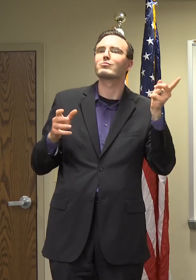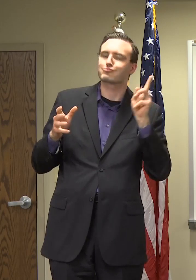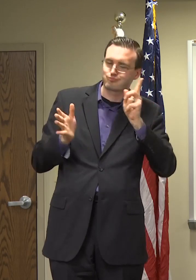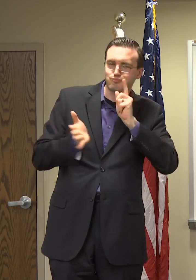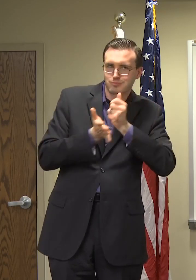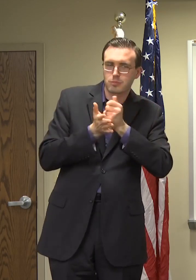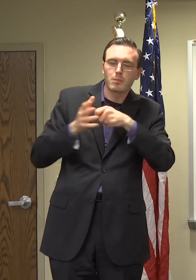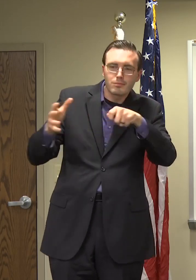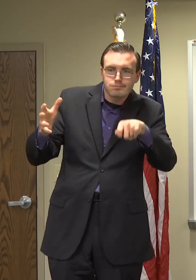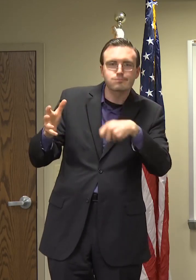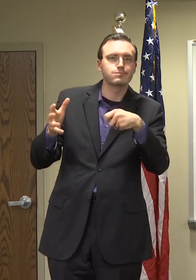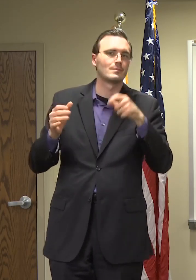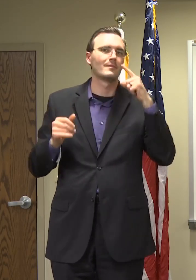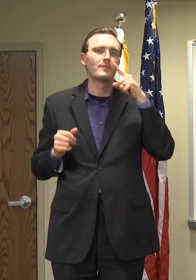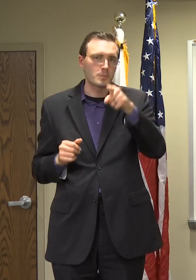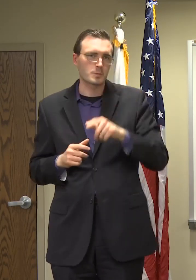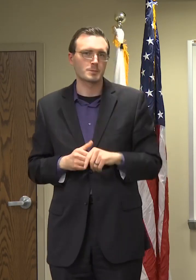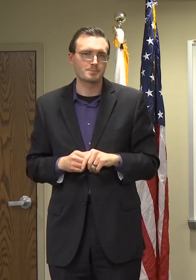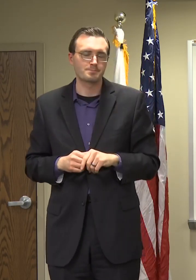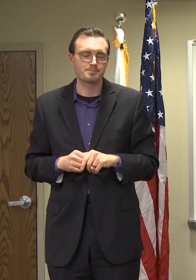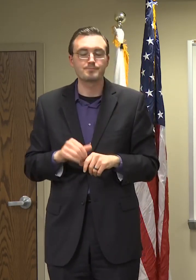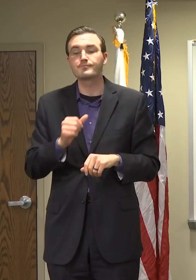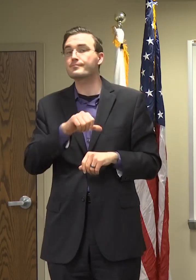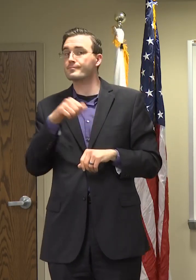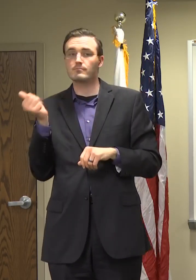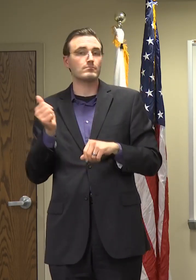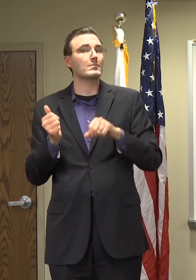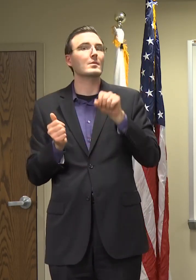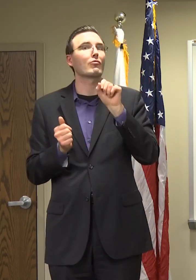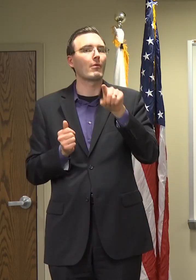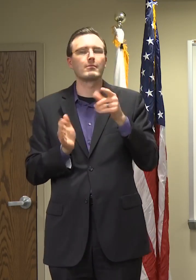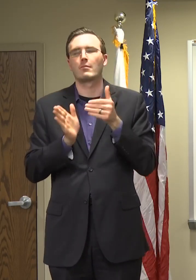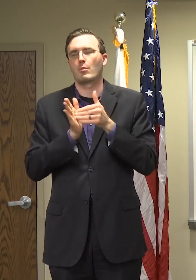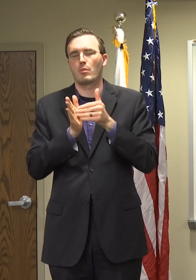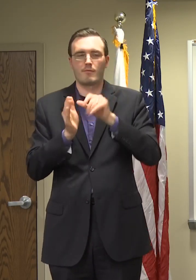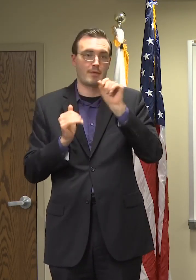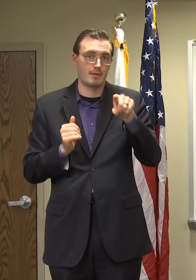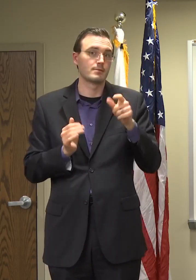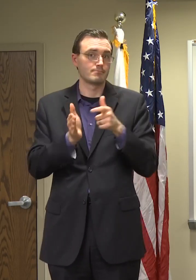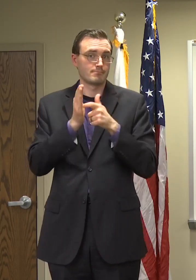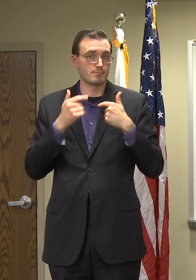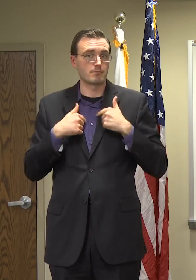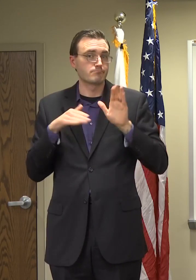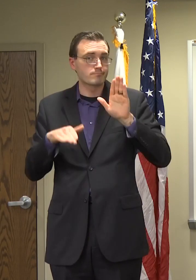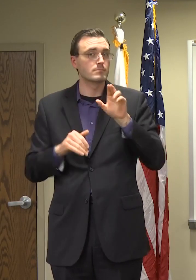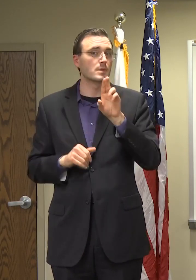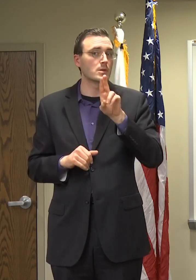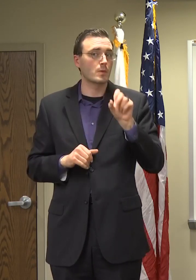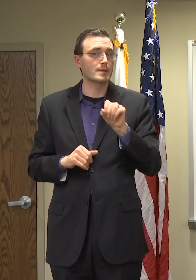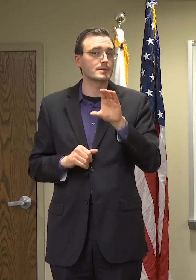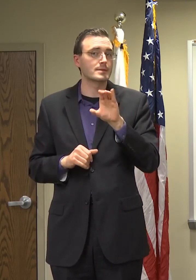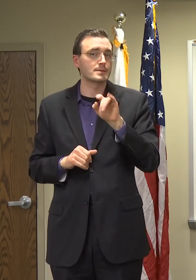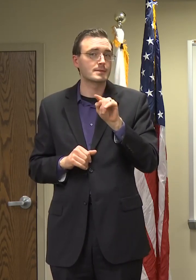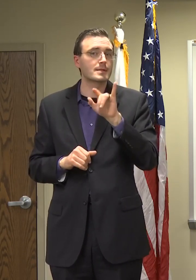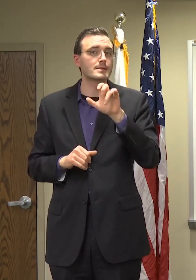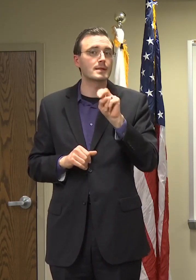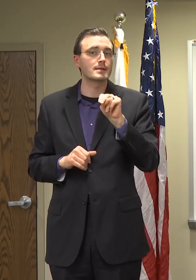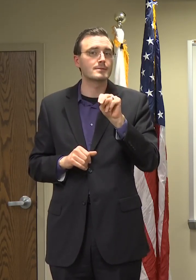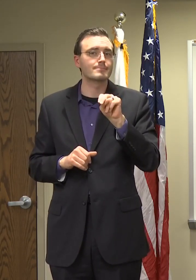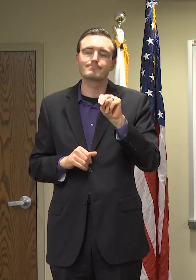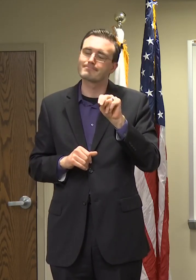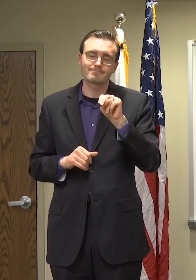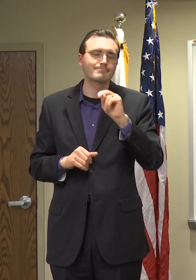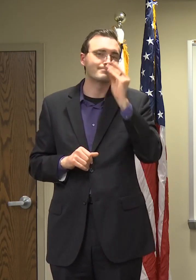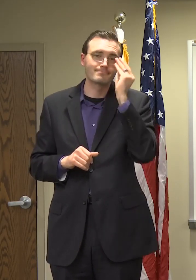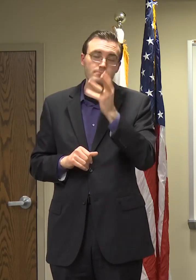That's another question that's routinely asked. Do you need to be a citizen? And as of last week, you are not required to provide any